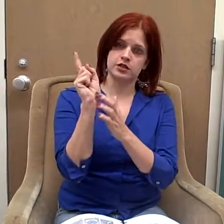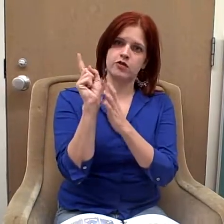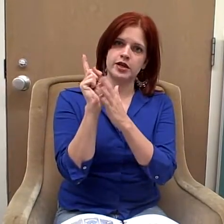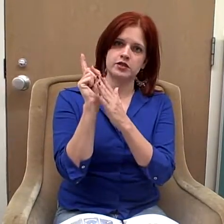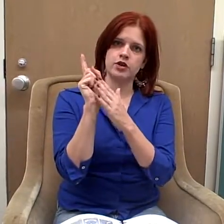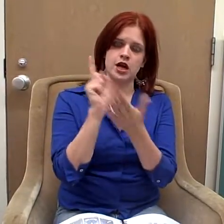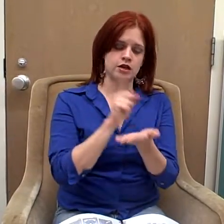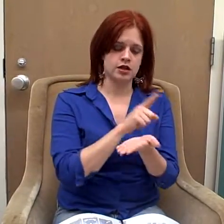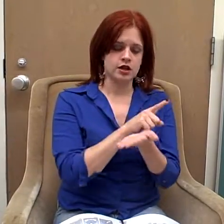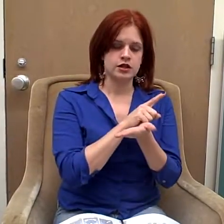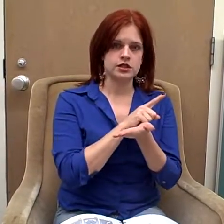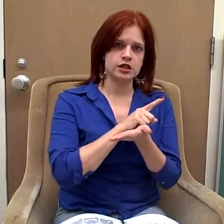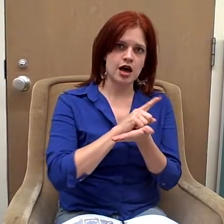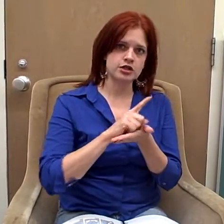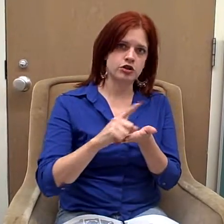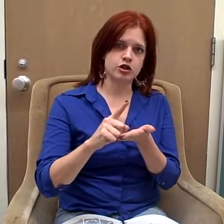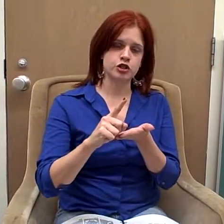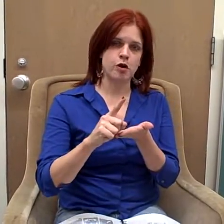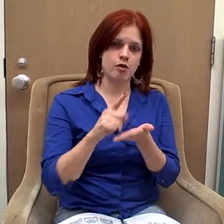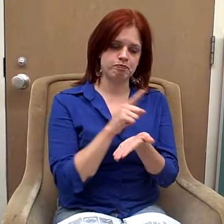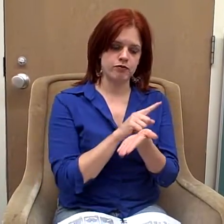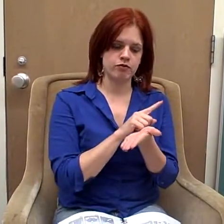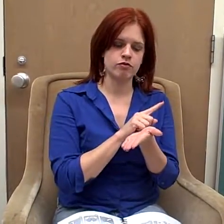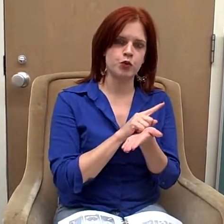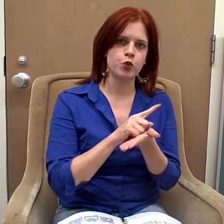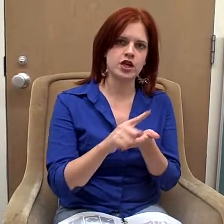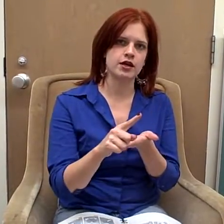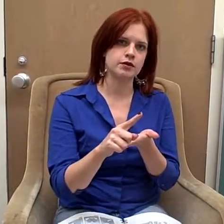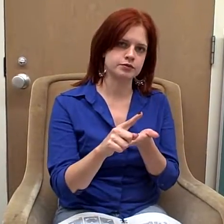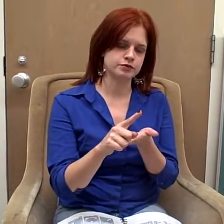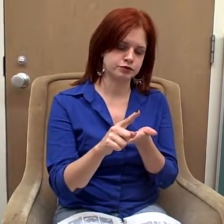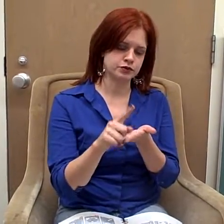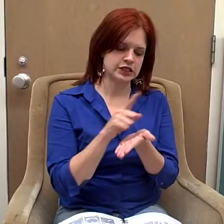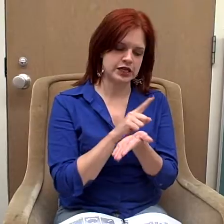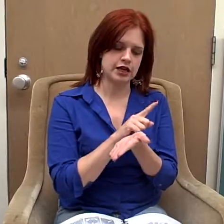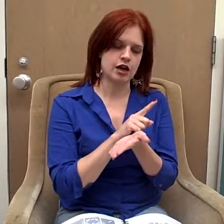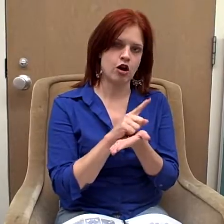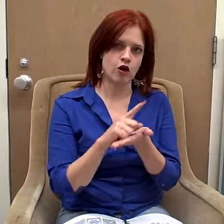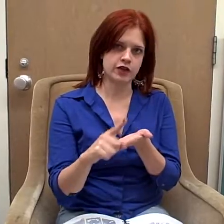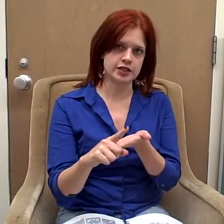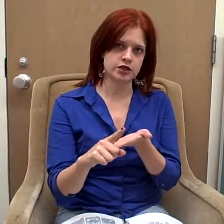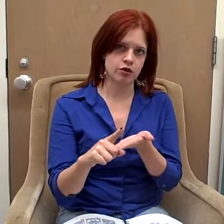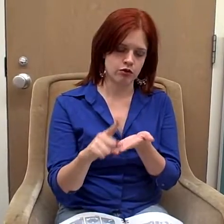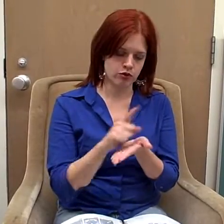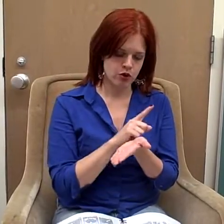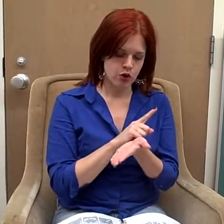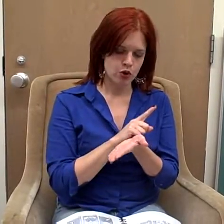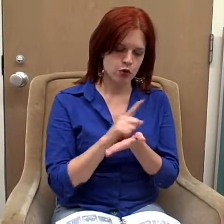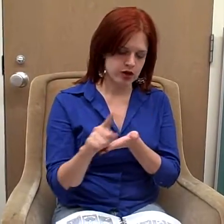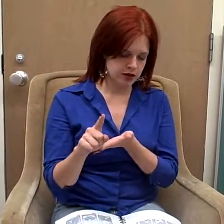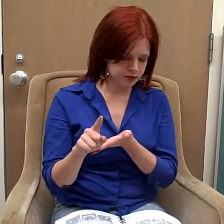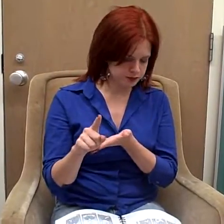the base of your hand, slides across your palm. Week. It's indicating all the days in a row. Week.